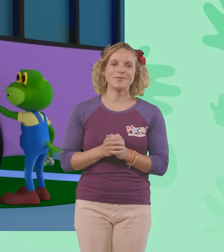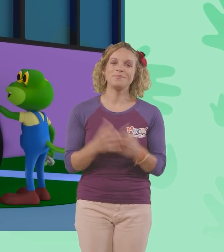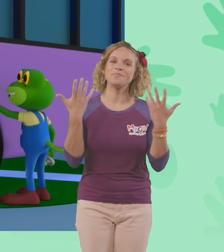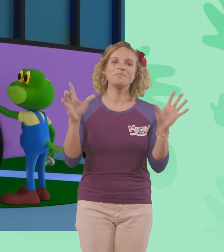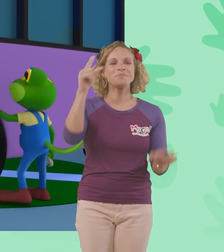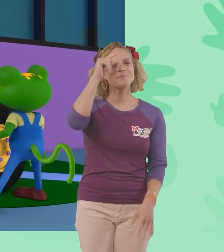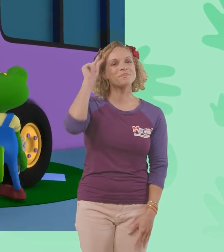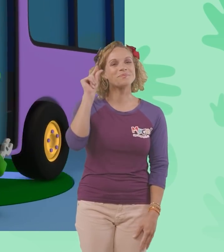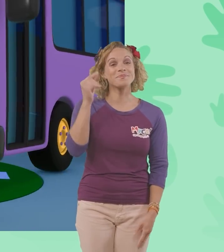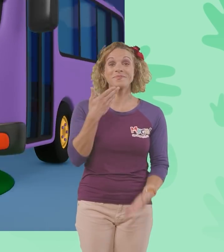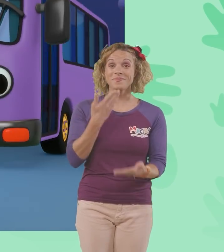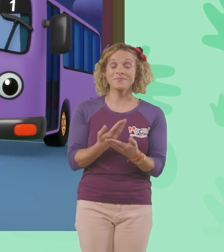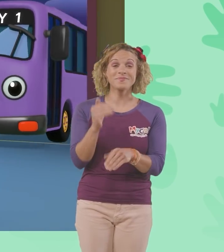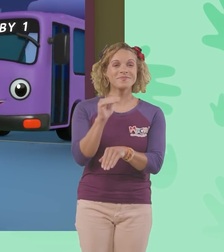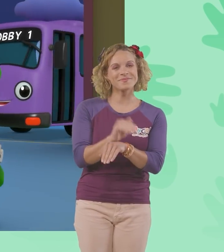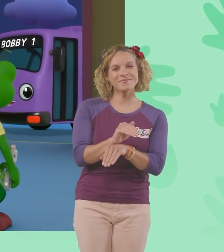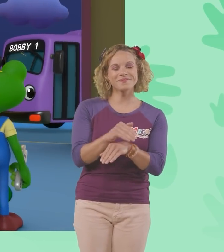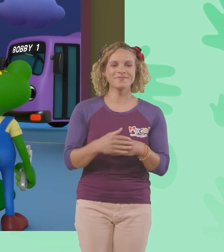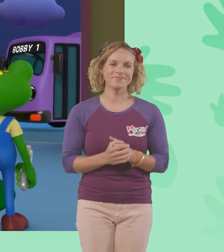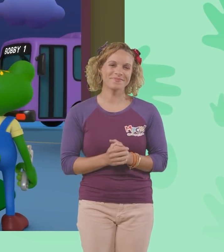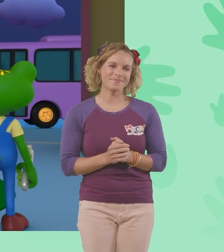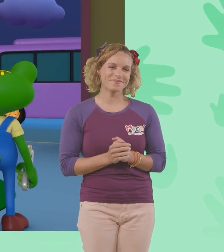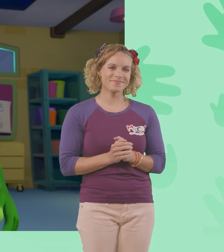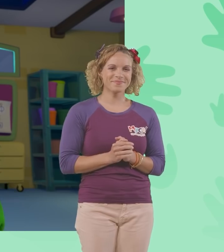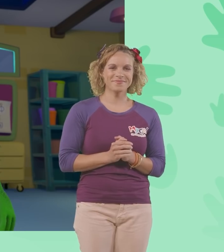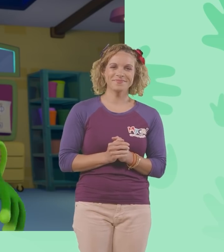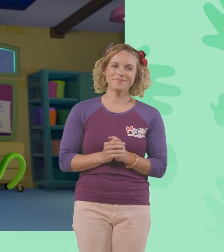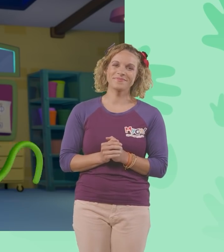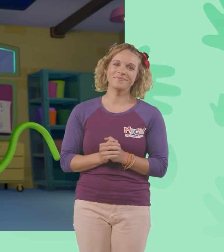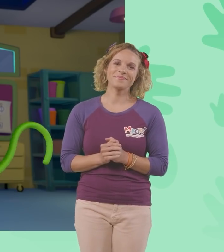All done, Bobby. Good night.